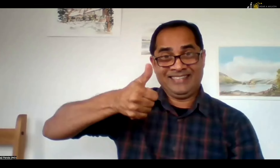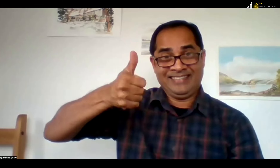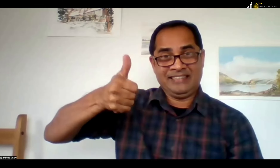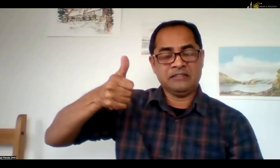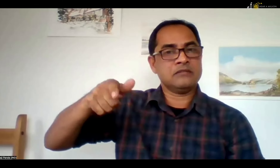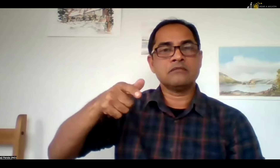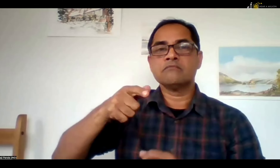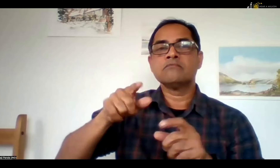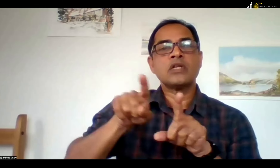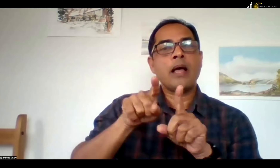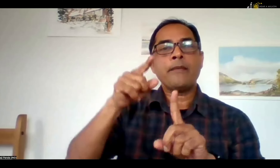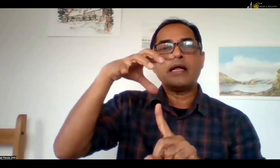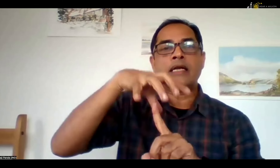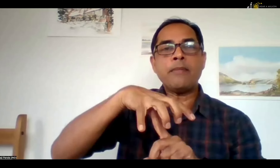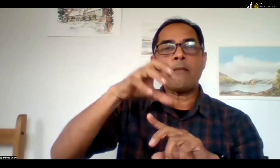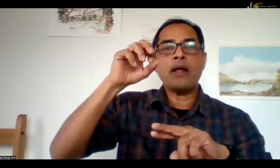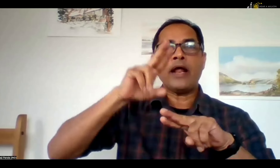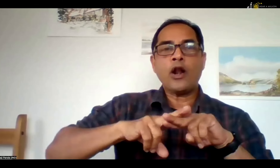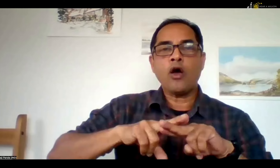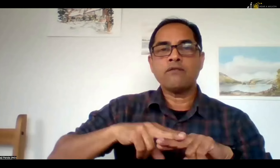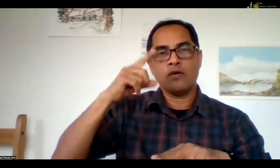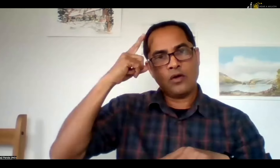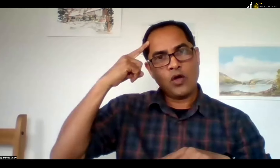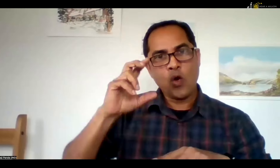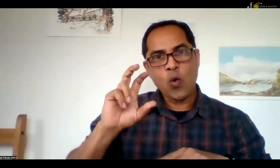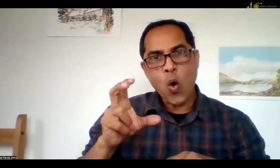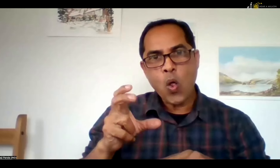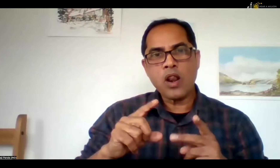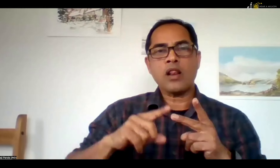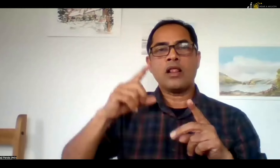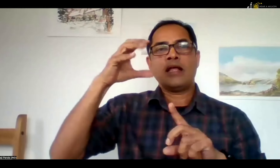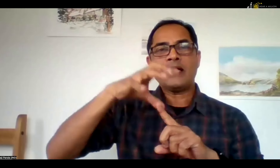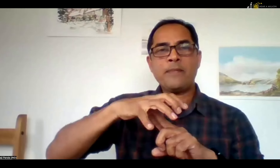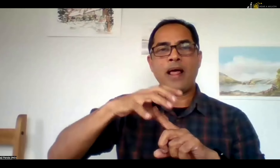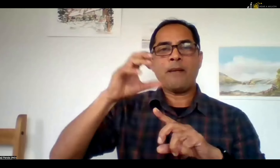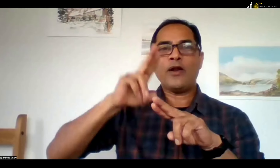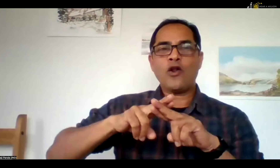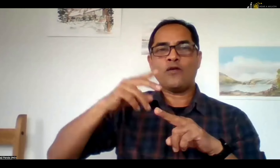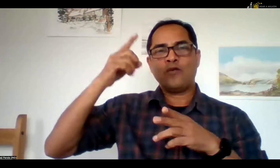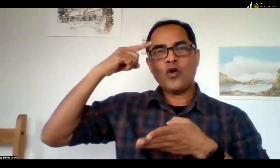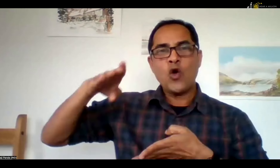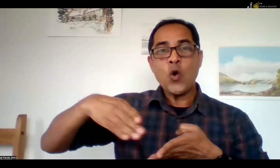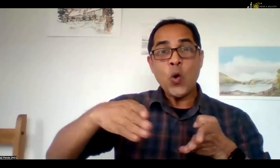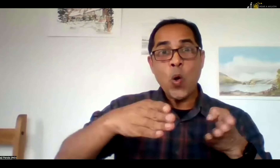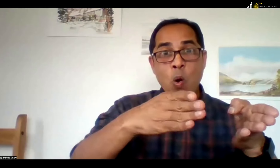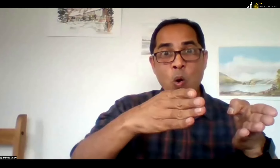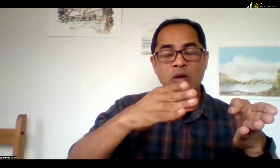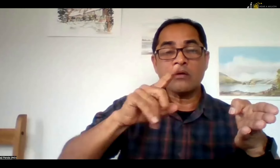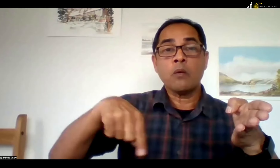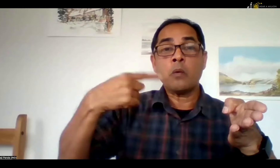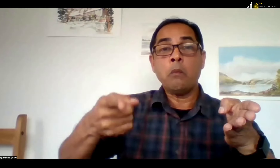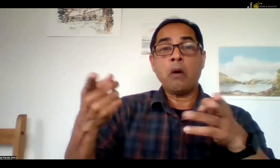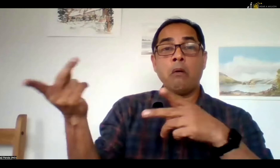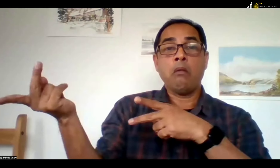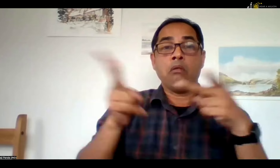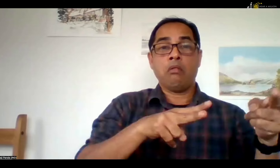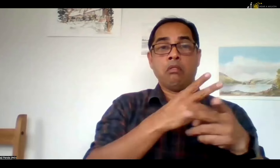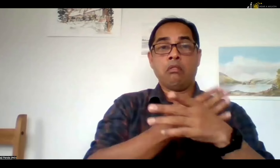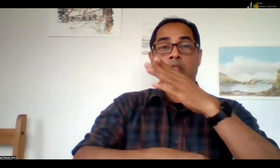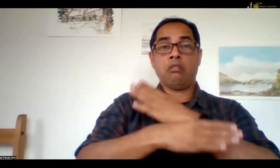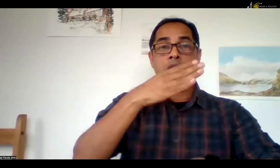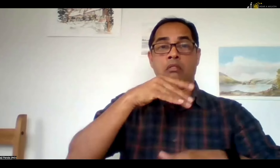time. Because most of the people in the government, for example, the Department of Coal, Department of Roadways,